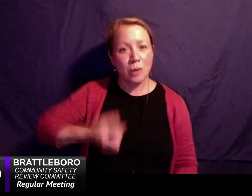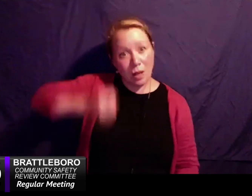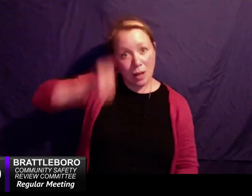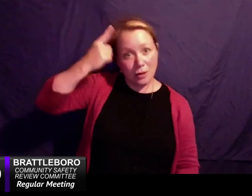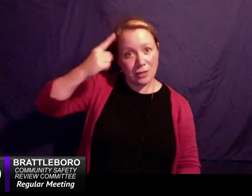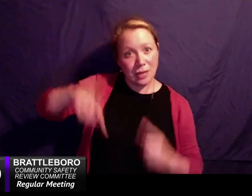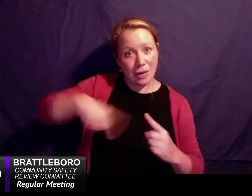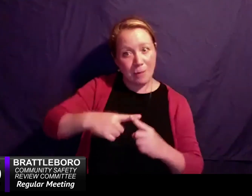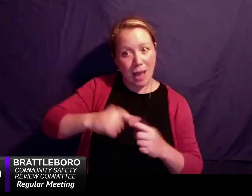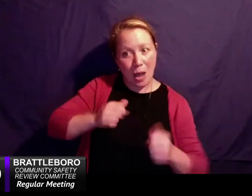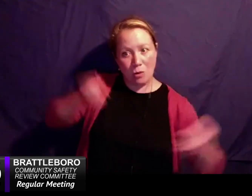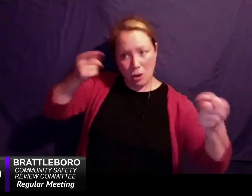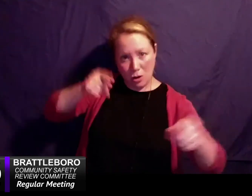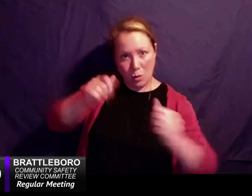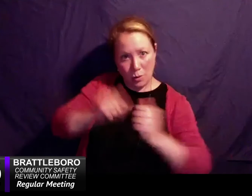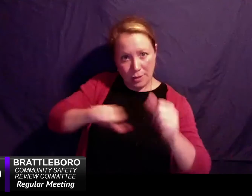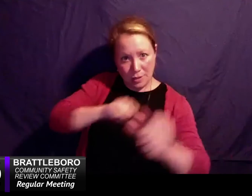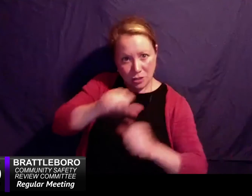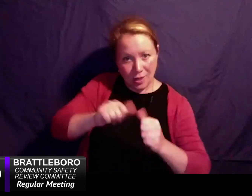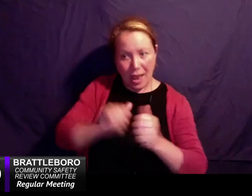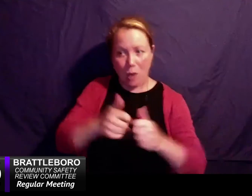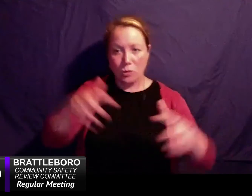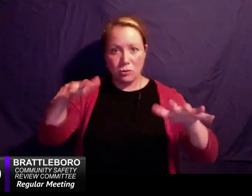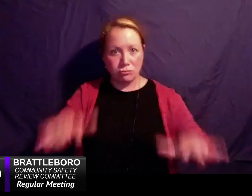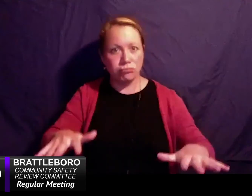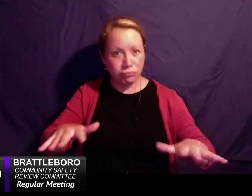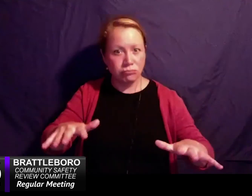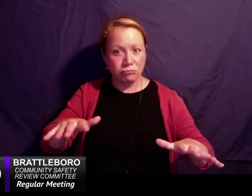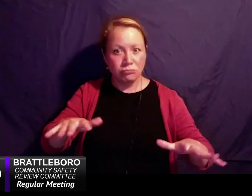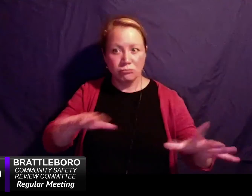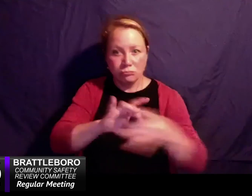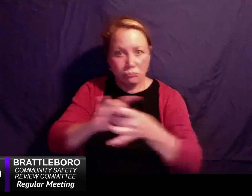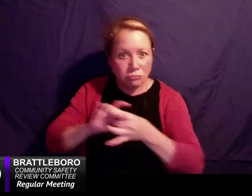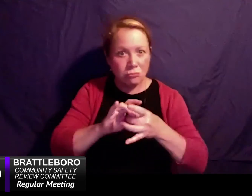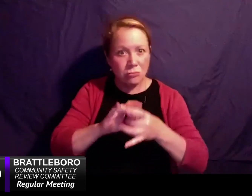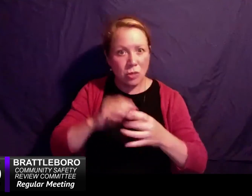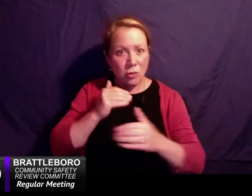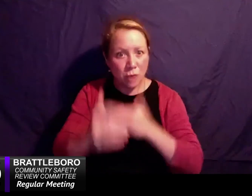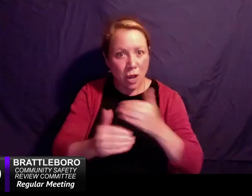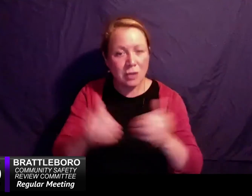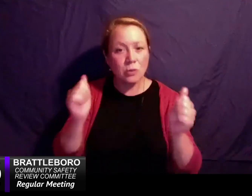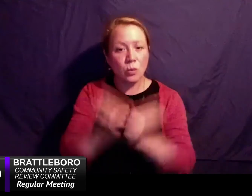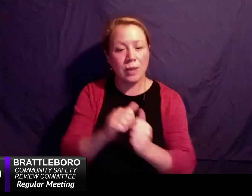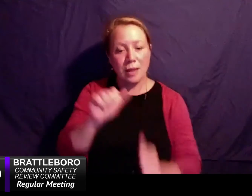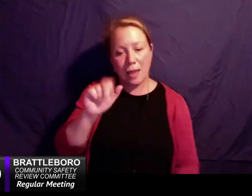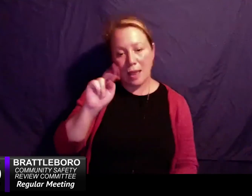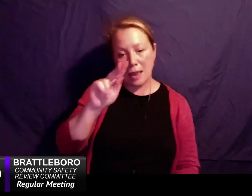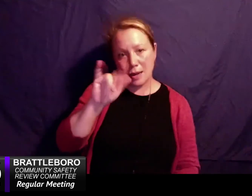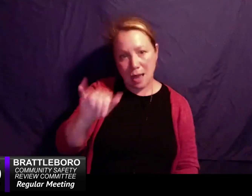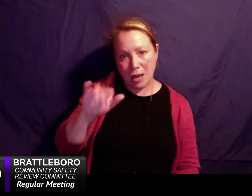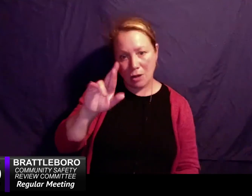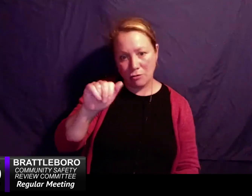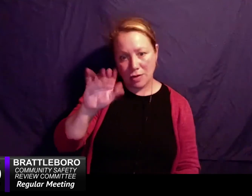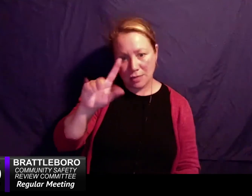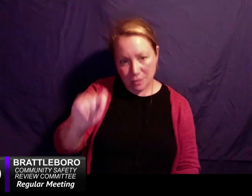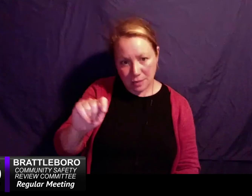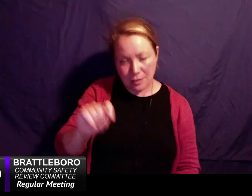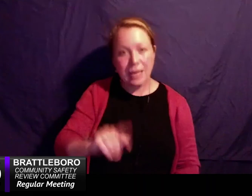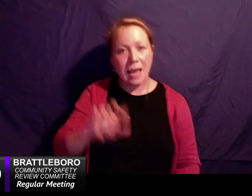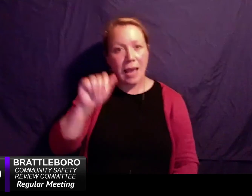each other, how to ground this process in anti-racism, in an anti-racist framework, in an anti-oppression